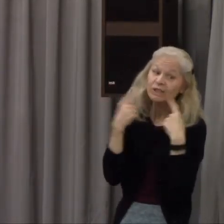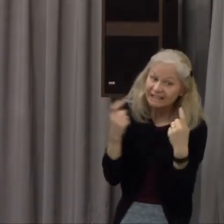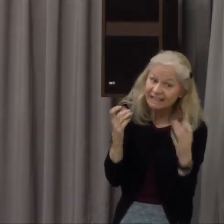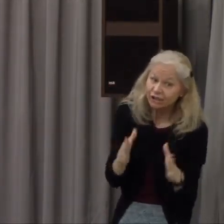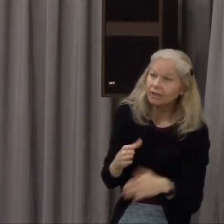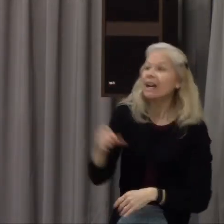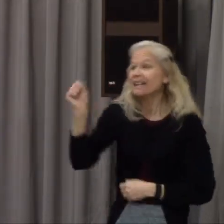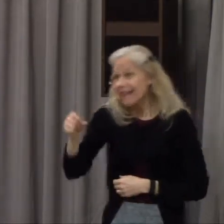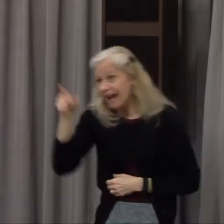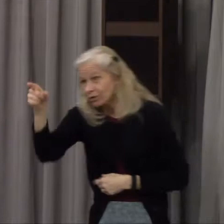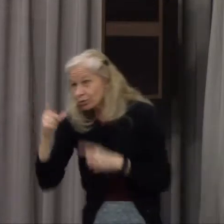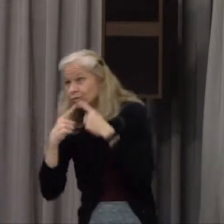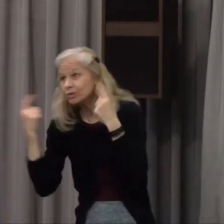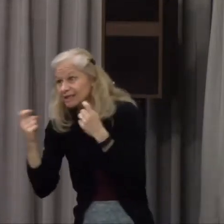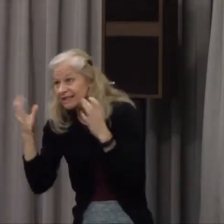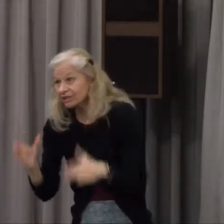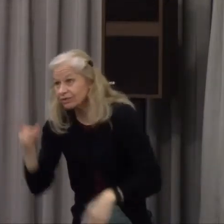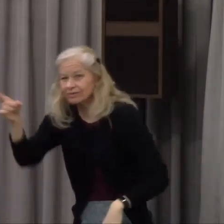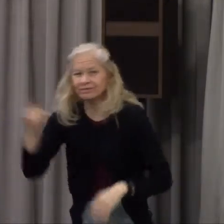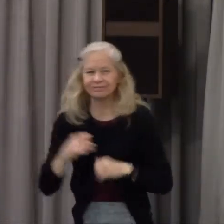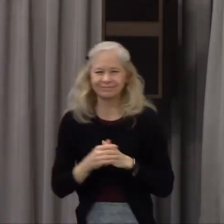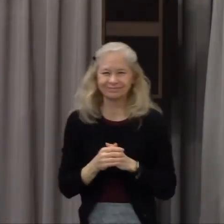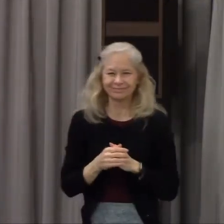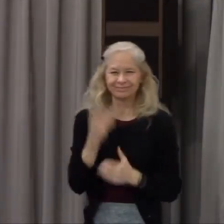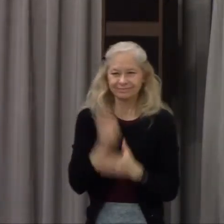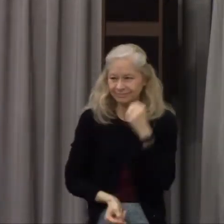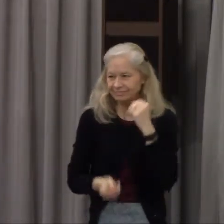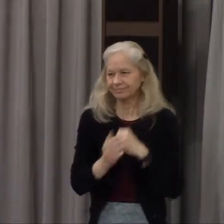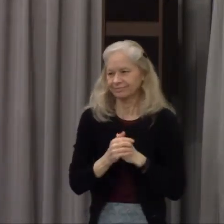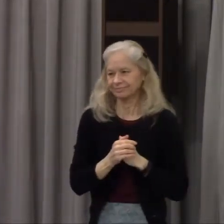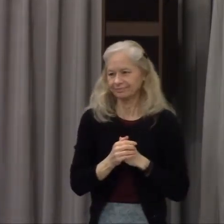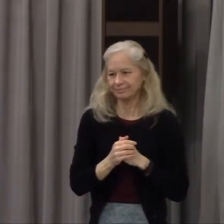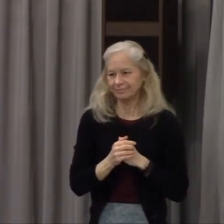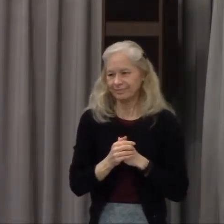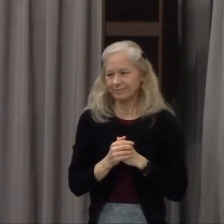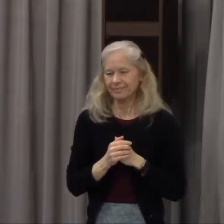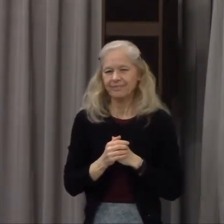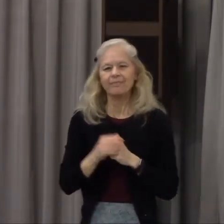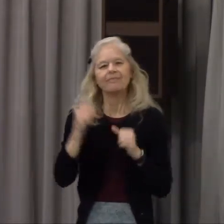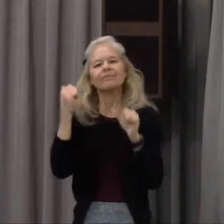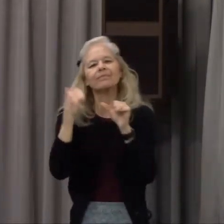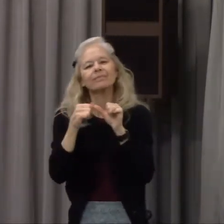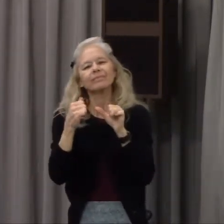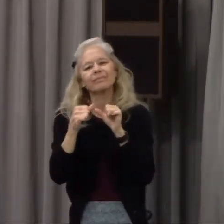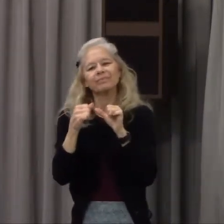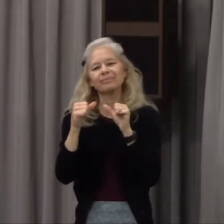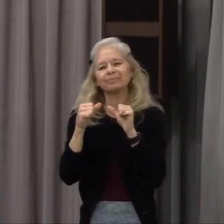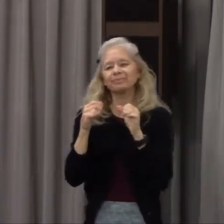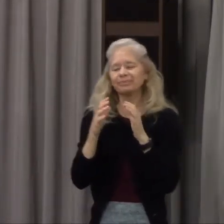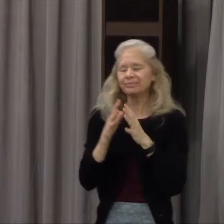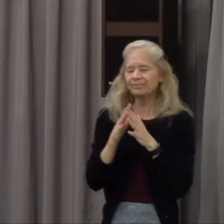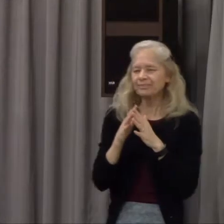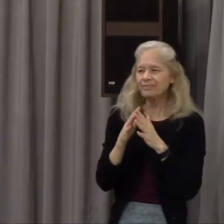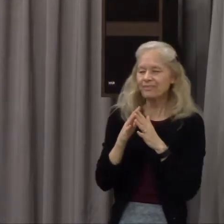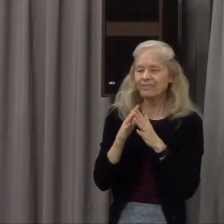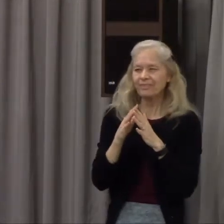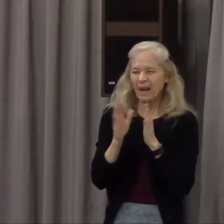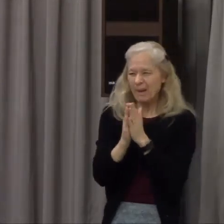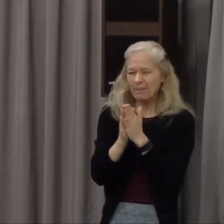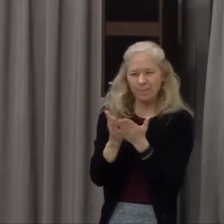And they said, Peter, put that sword down there. He says, we ought to obey God rather than men, Acts 5:29. The God of